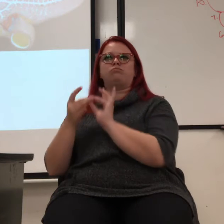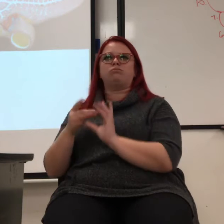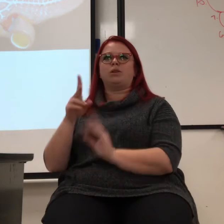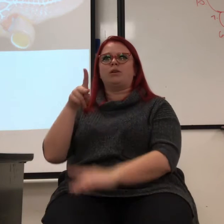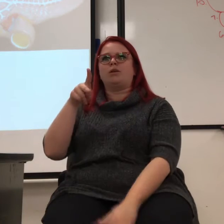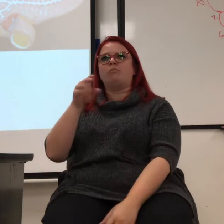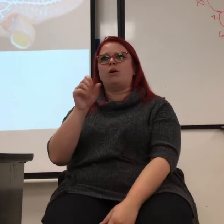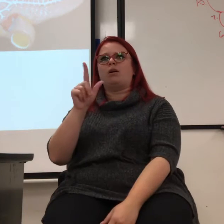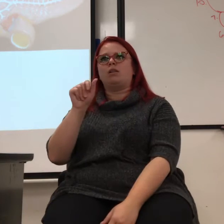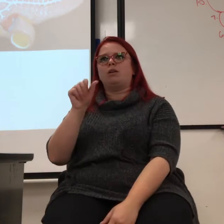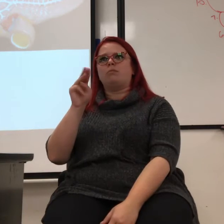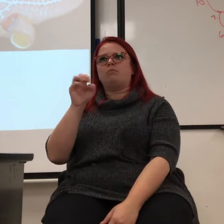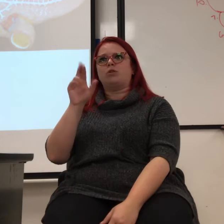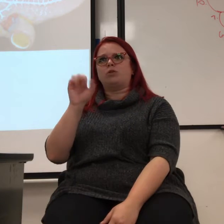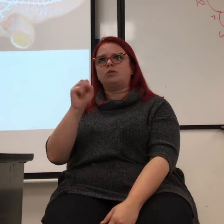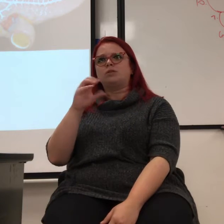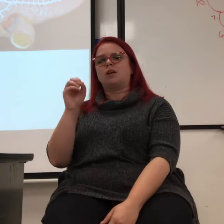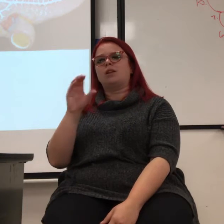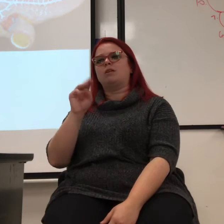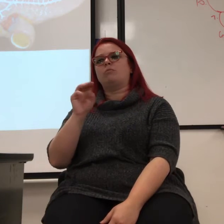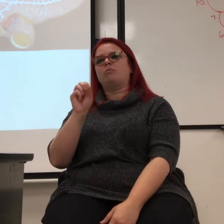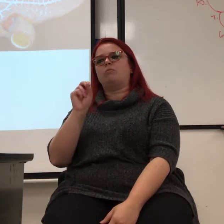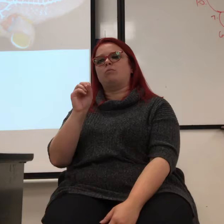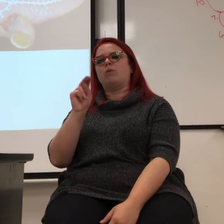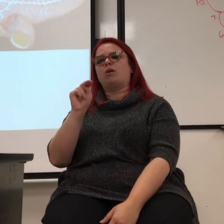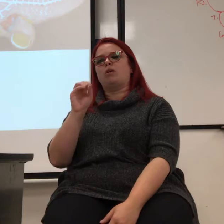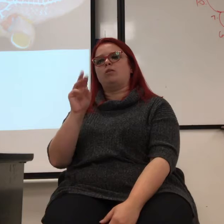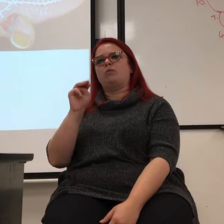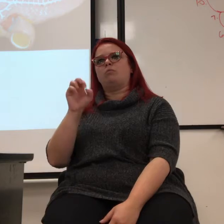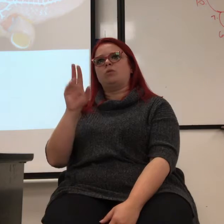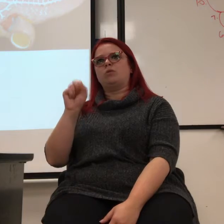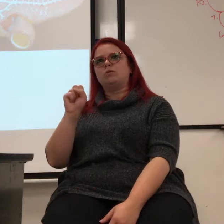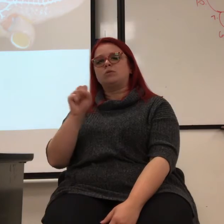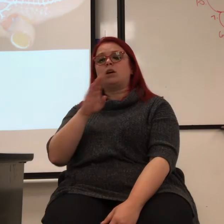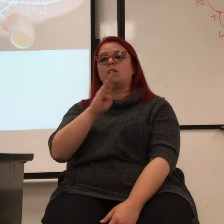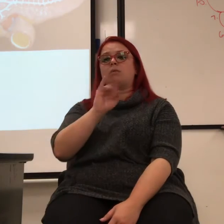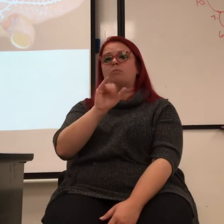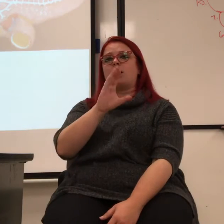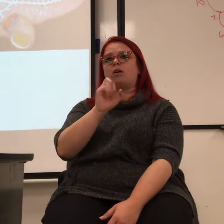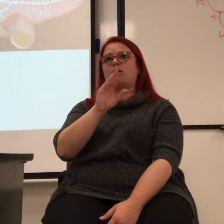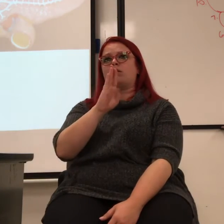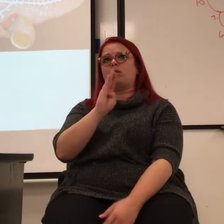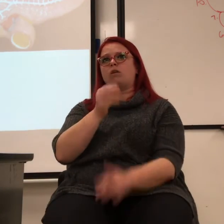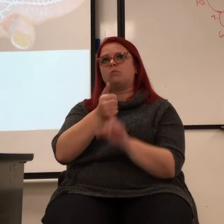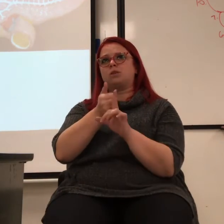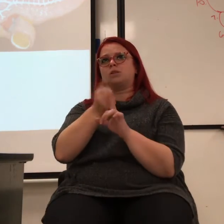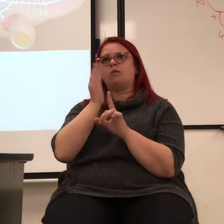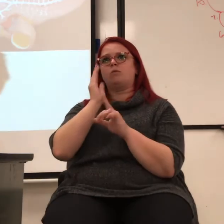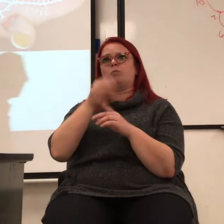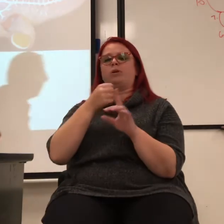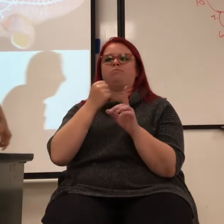The bicarb neutralizes acid. Okay. That's what I have on the slide.